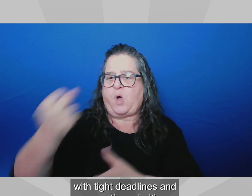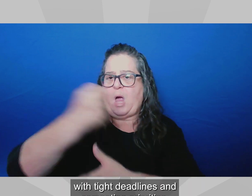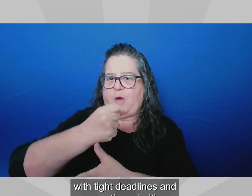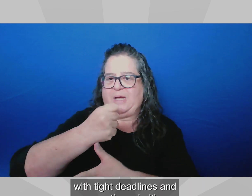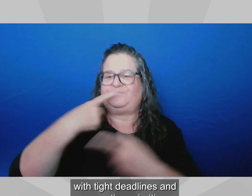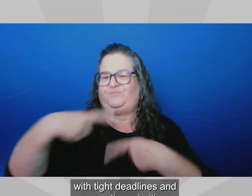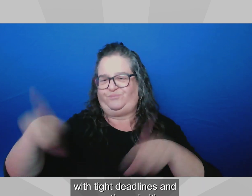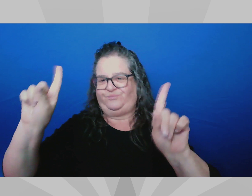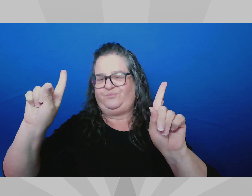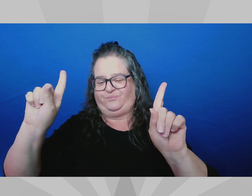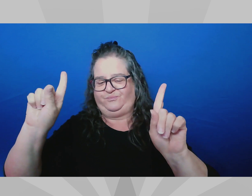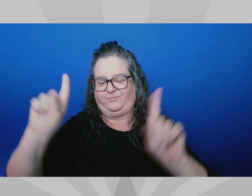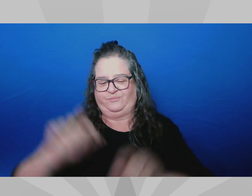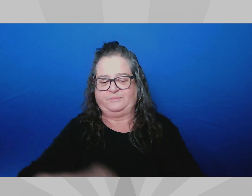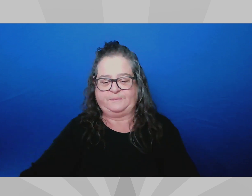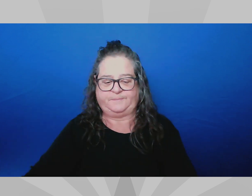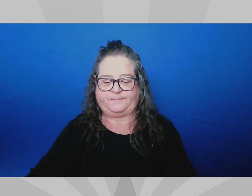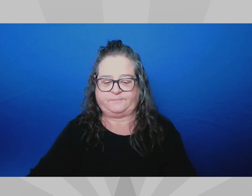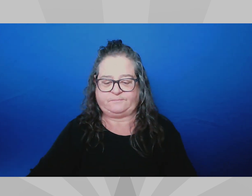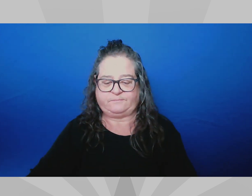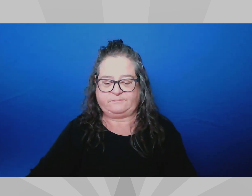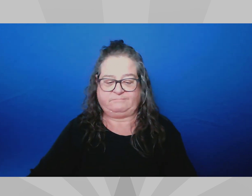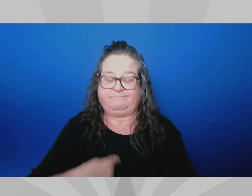competing priorities.